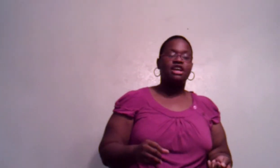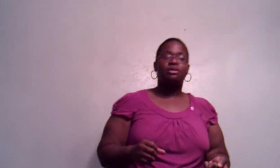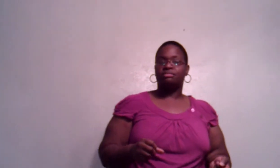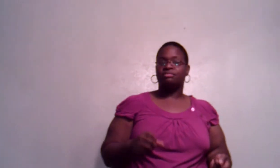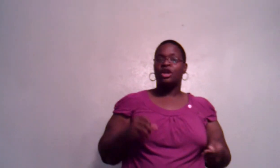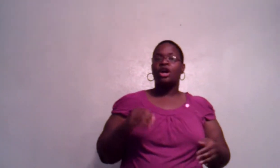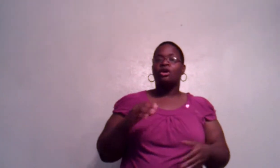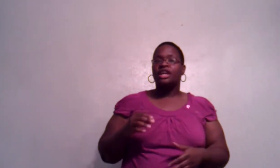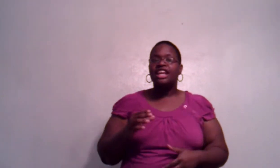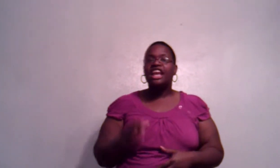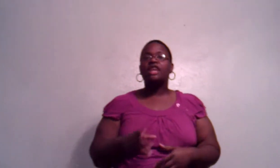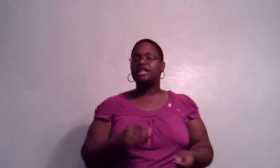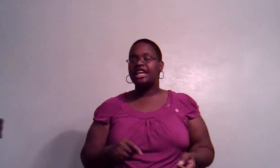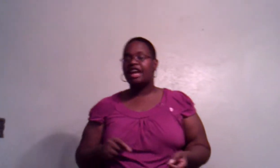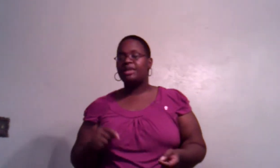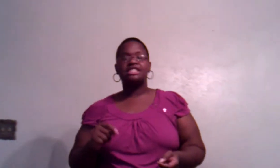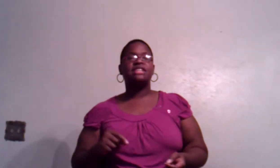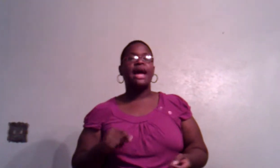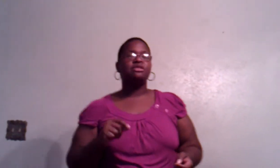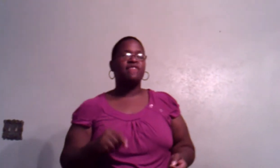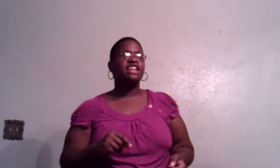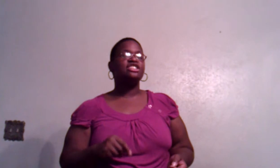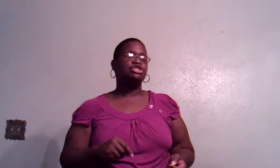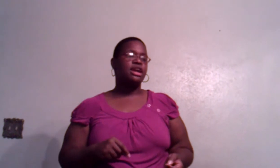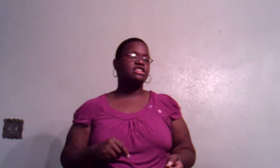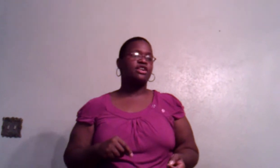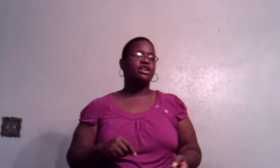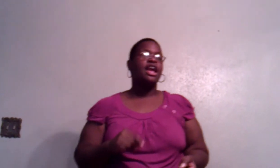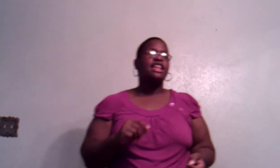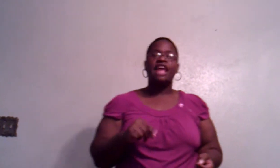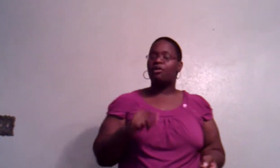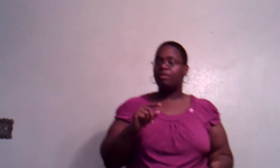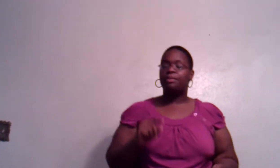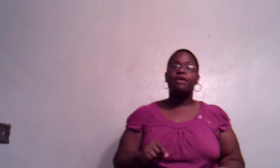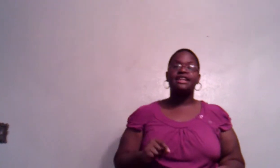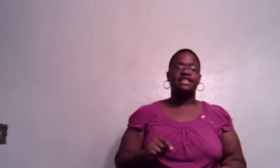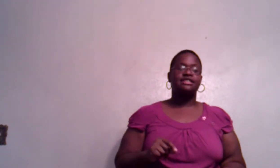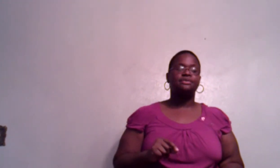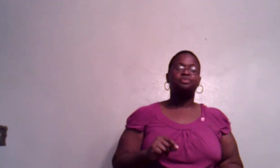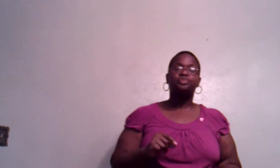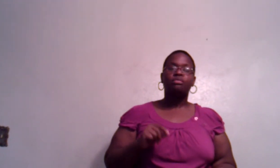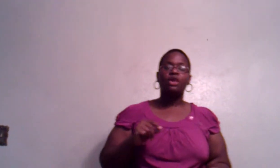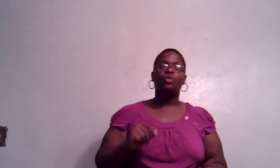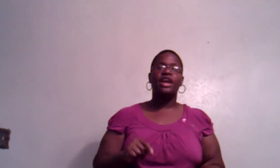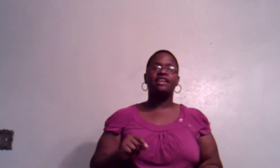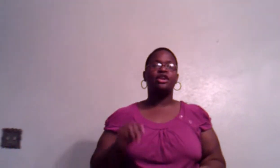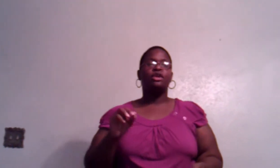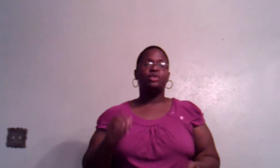So, can anyone tell me some types of energy transfer that will be present when we